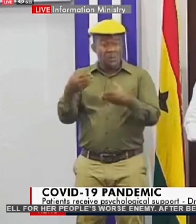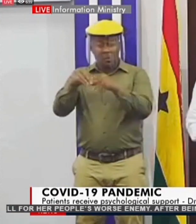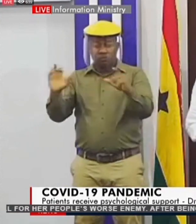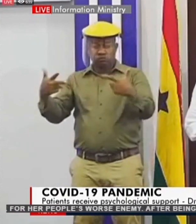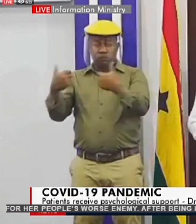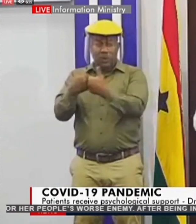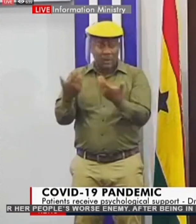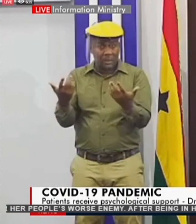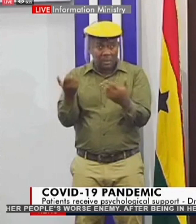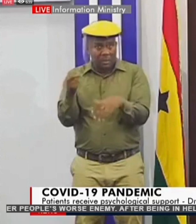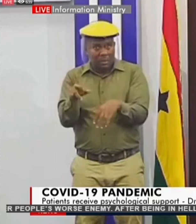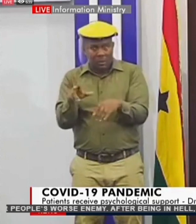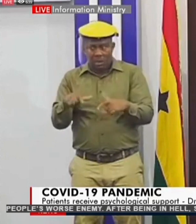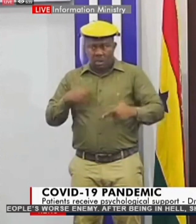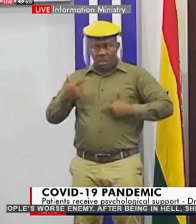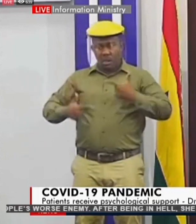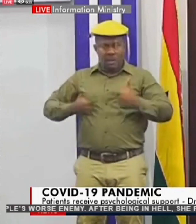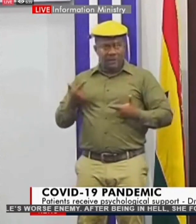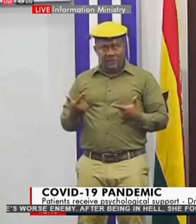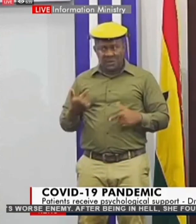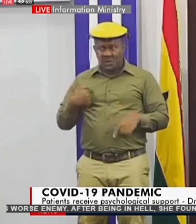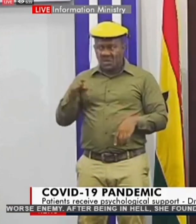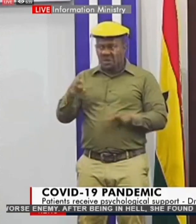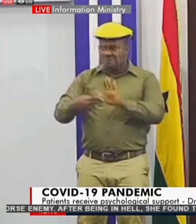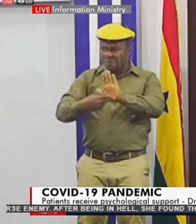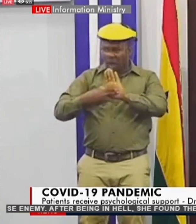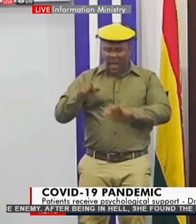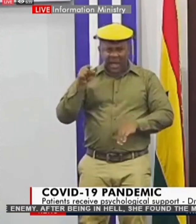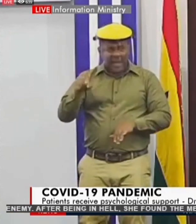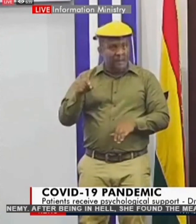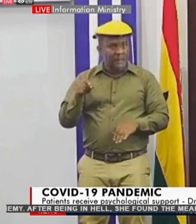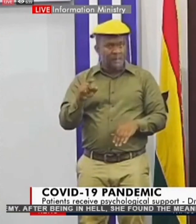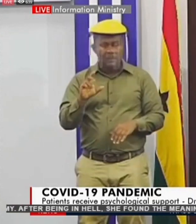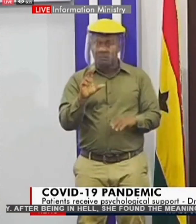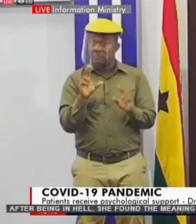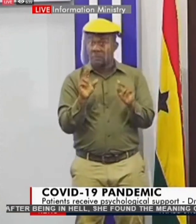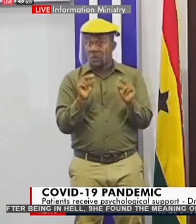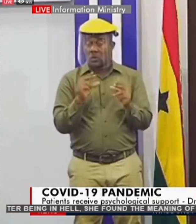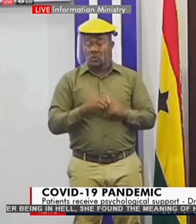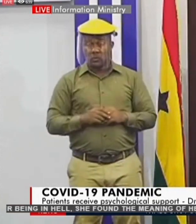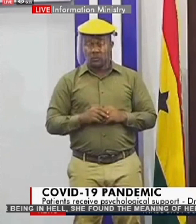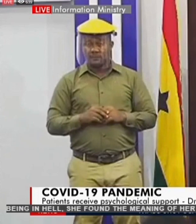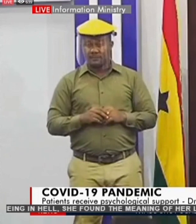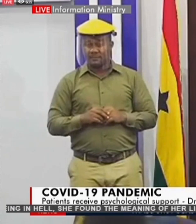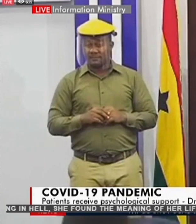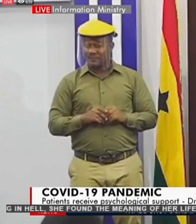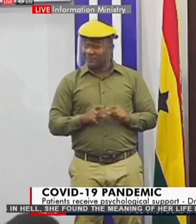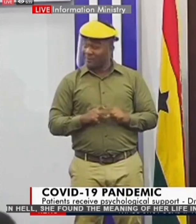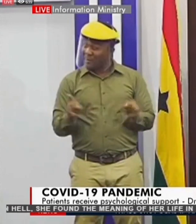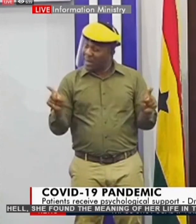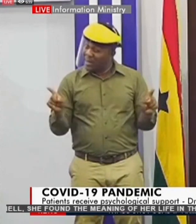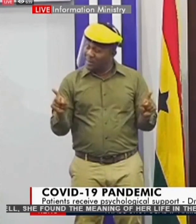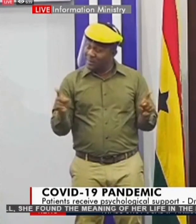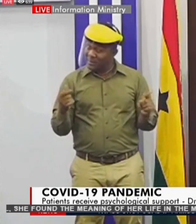by lifestyle, against them in any way. However, unfortunately, in this text,